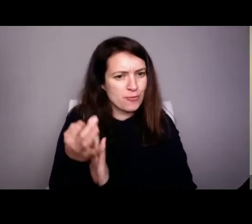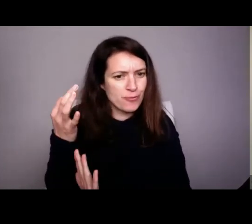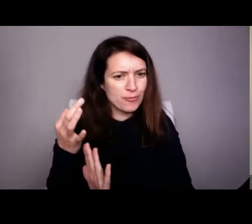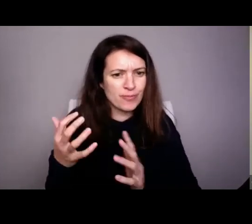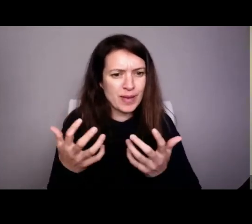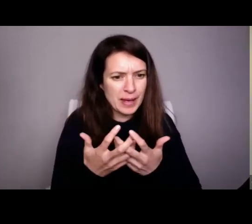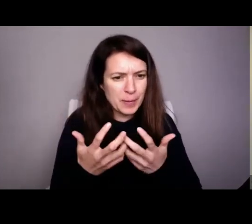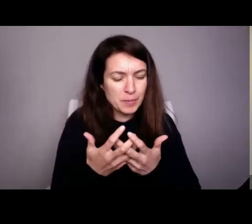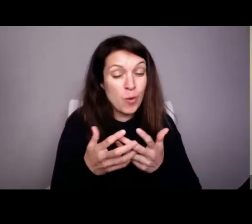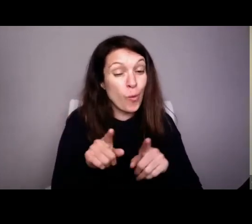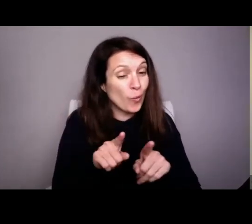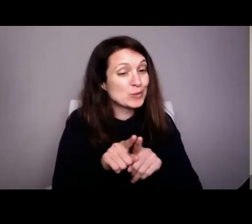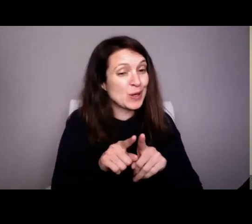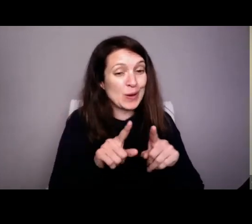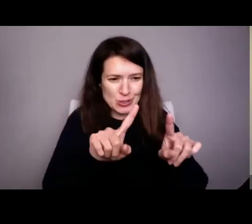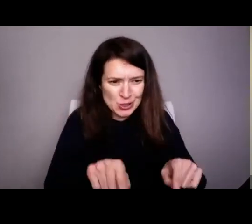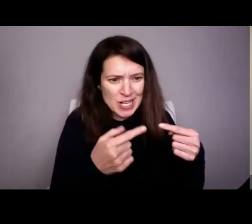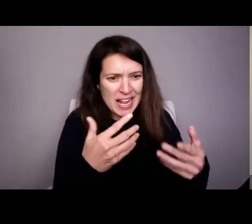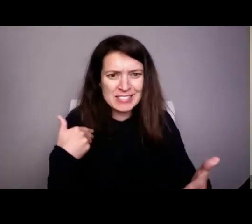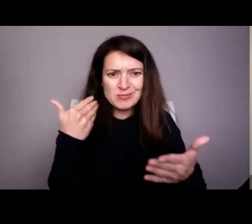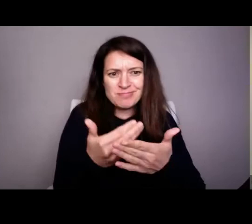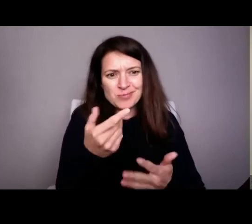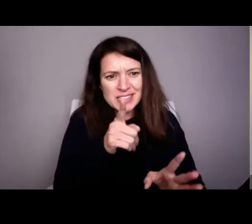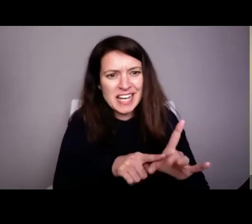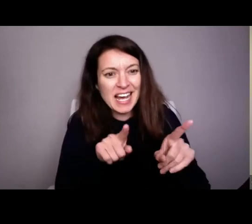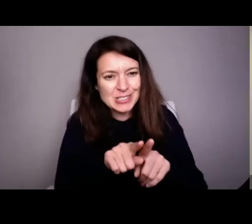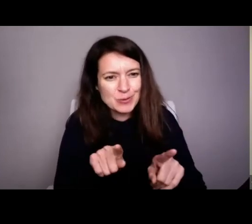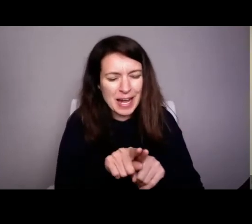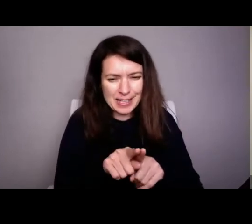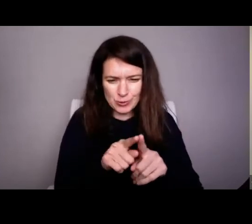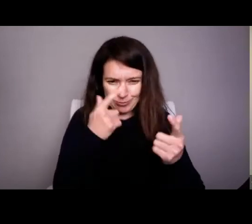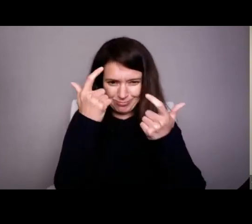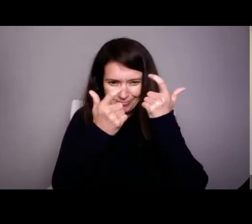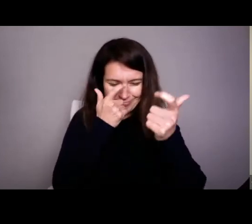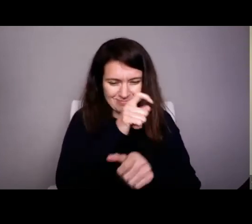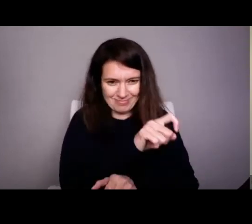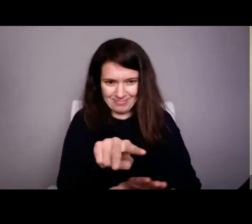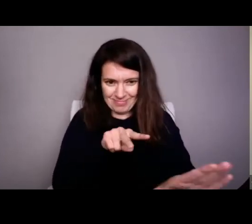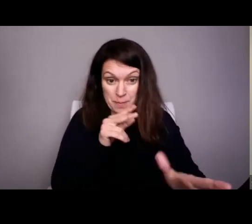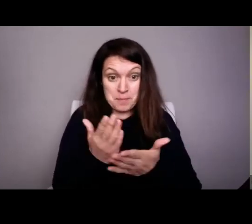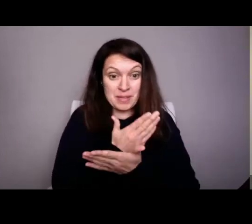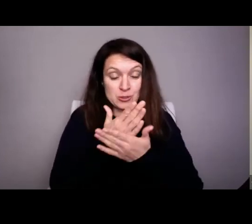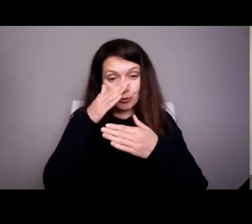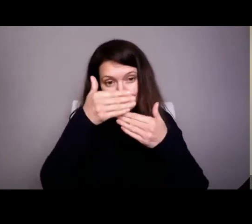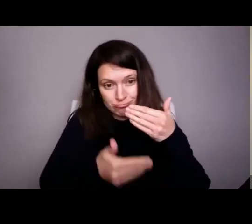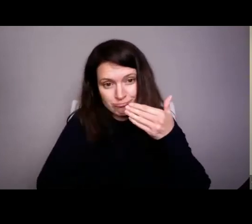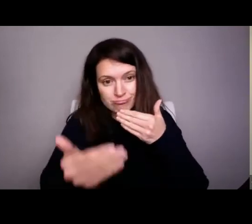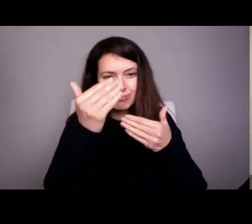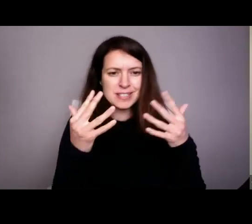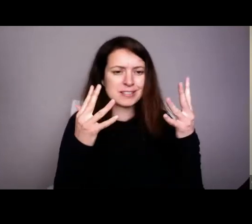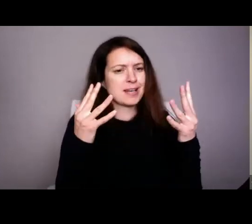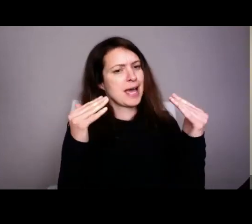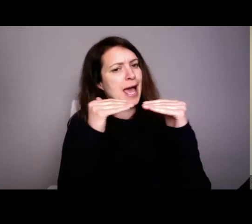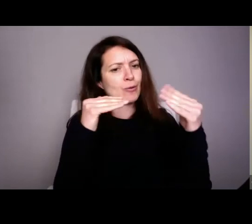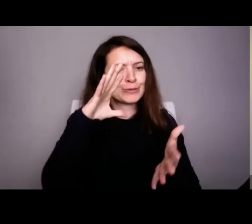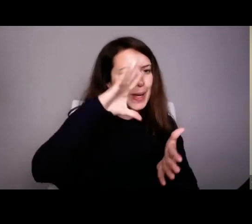aware around that, to make sure that actually the priority moving forward is for an equitable student experience, and that